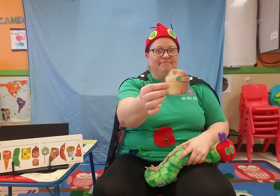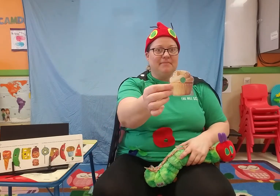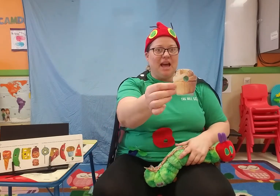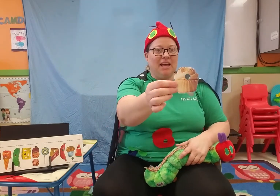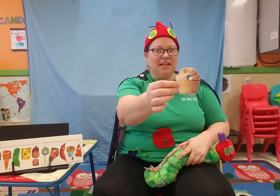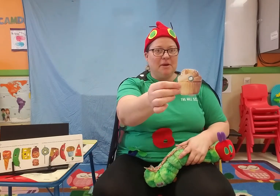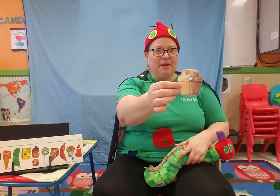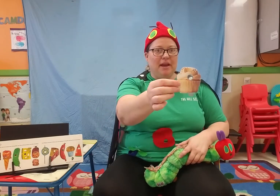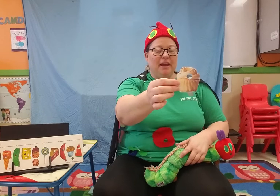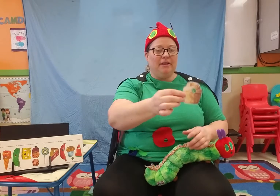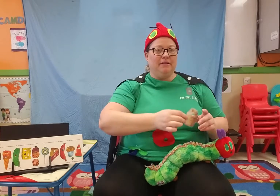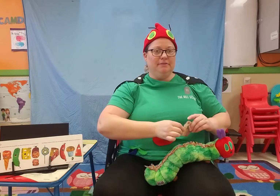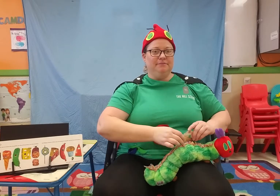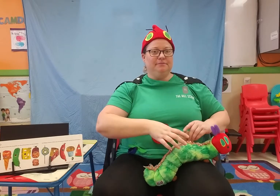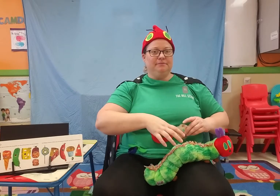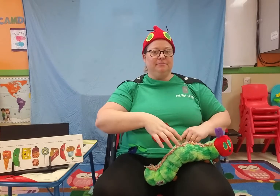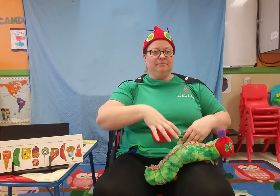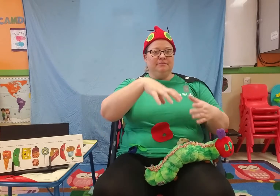A cupcake.